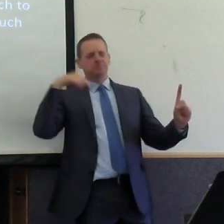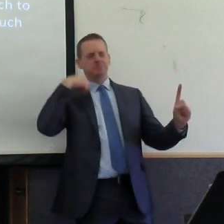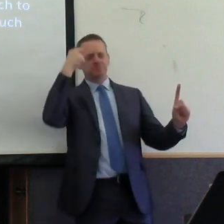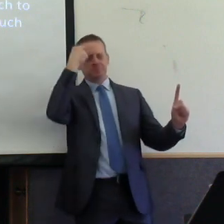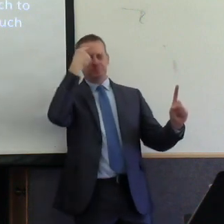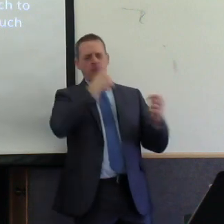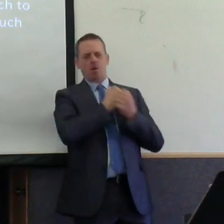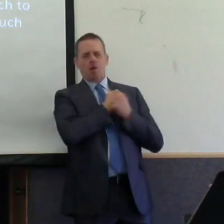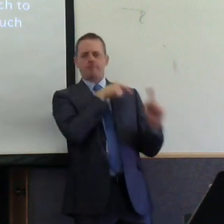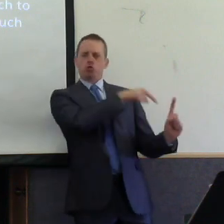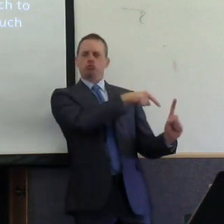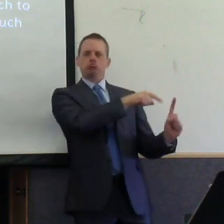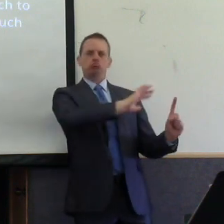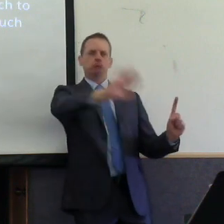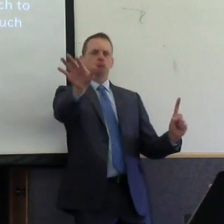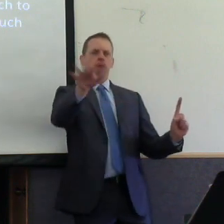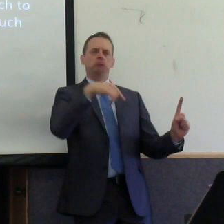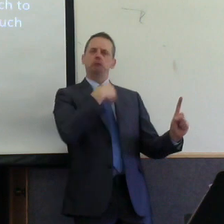You consistently love them all.